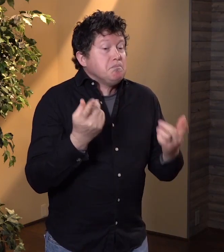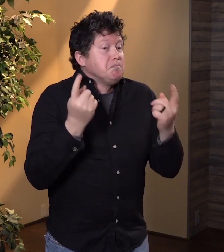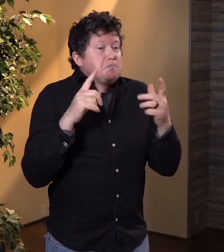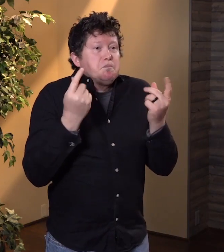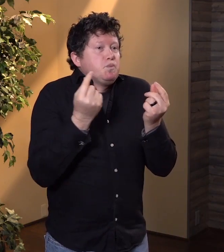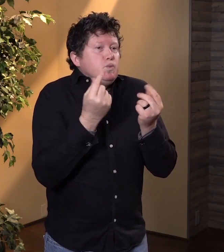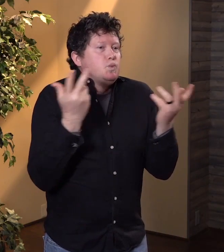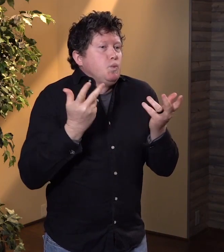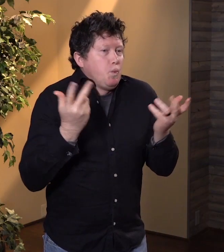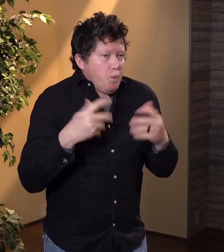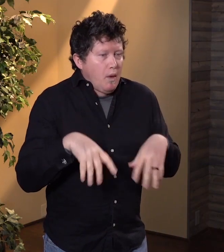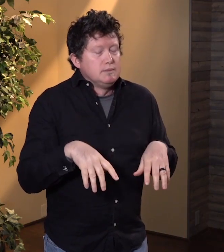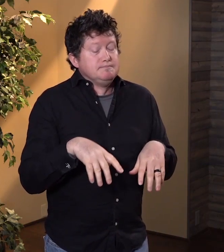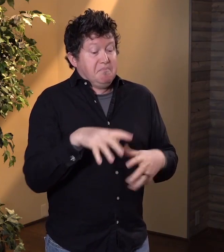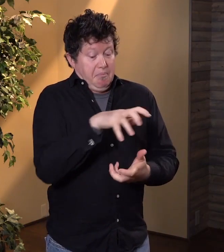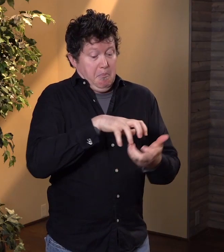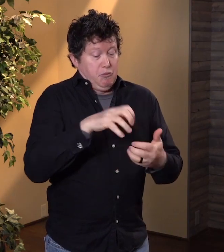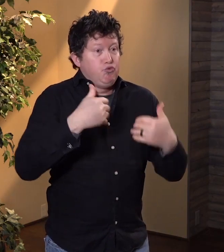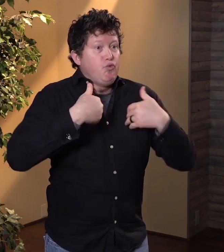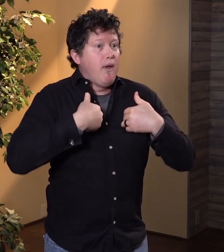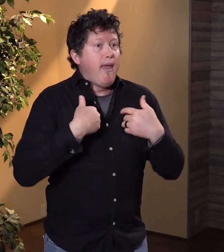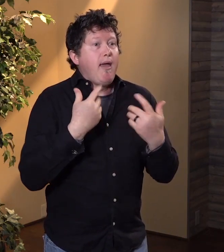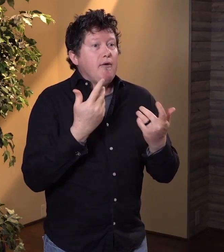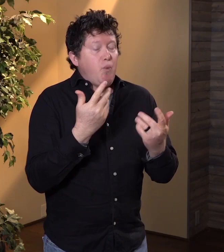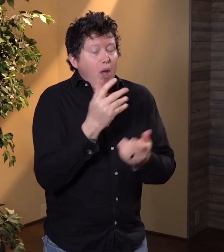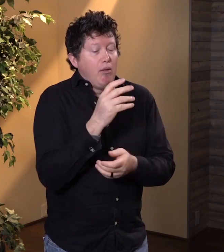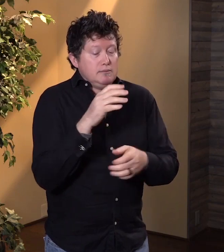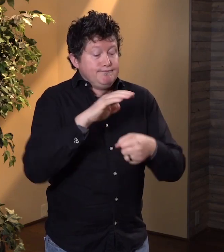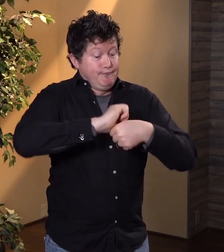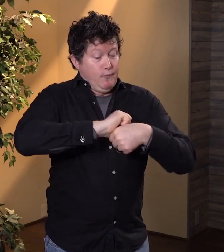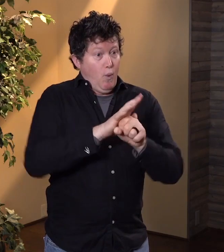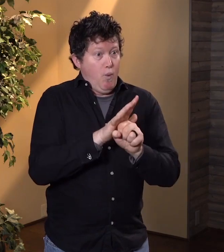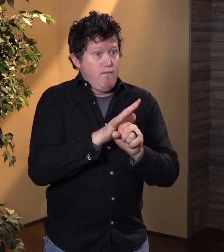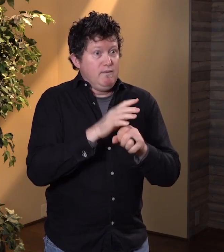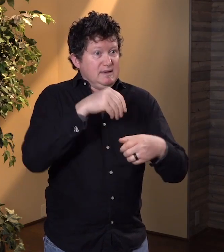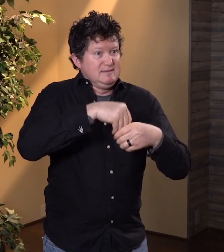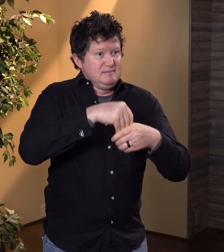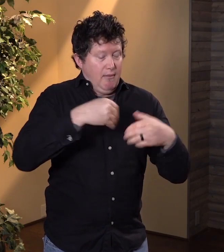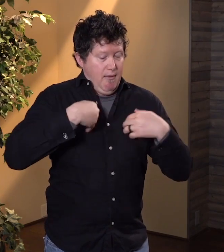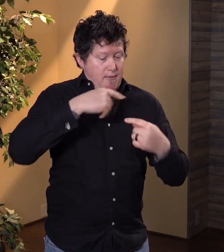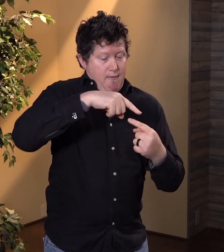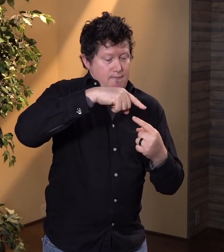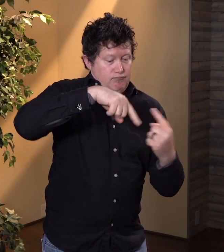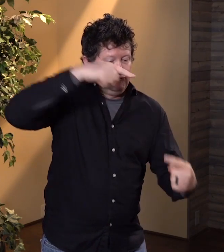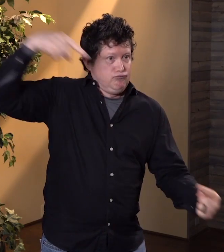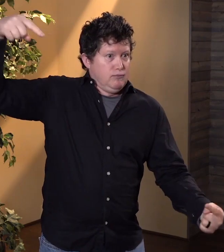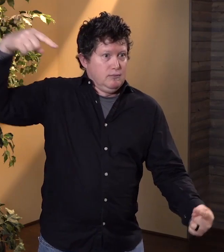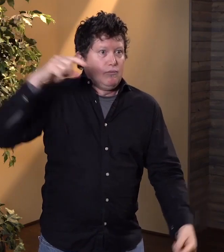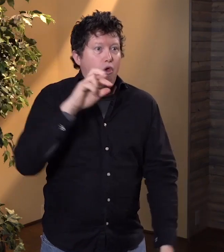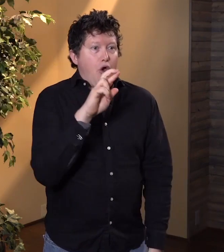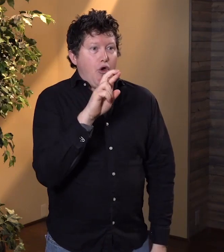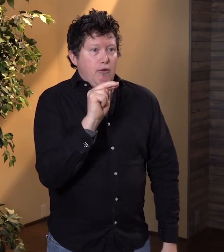It is a newer technology that is using the messenger RNA